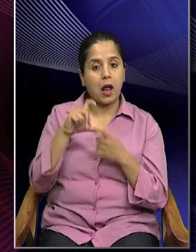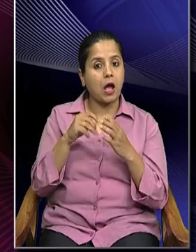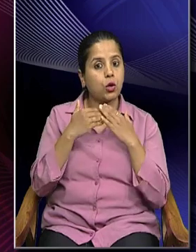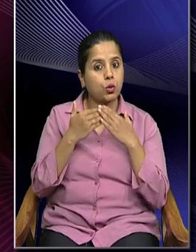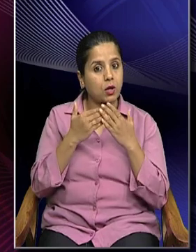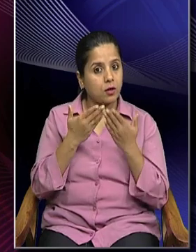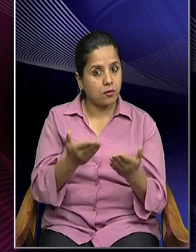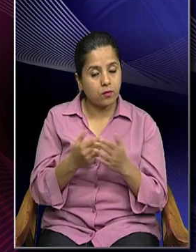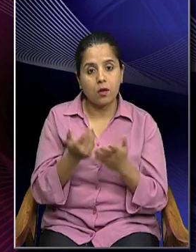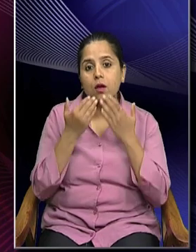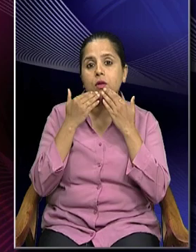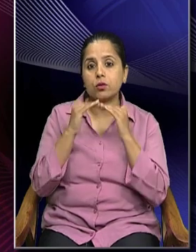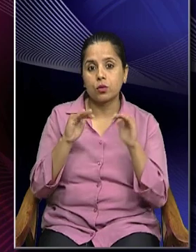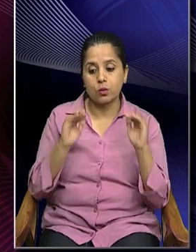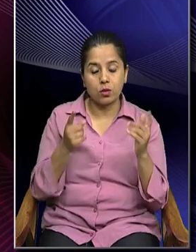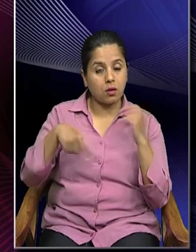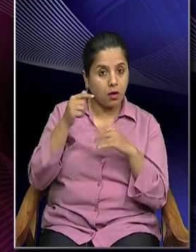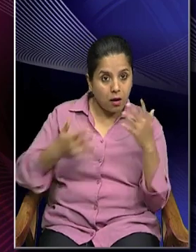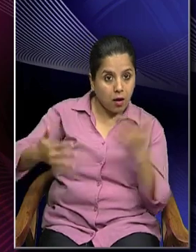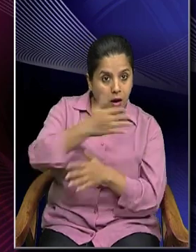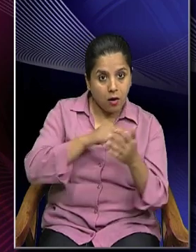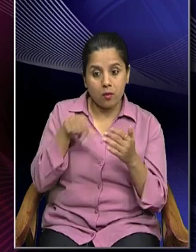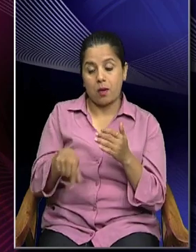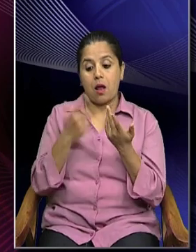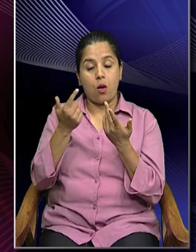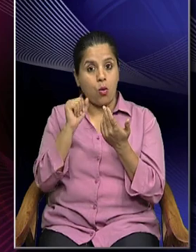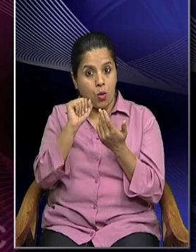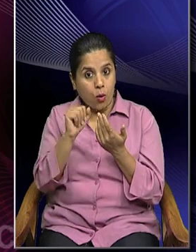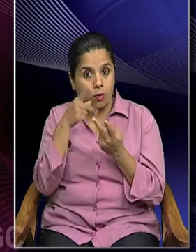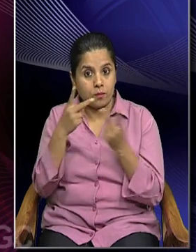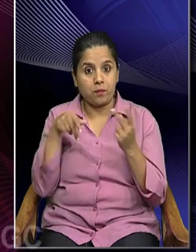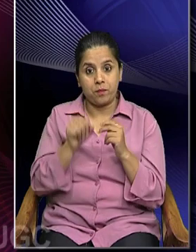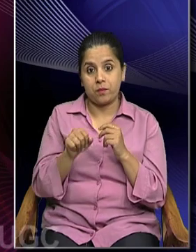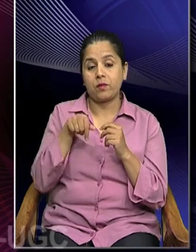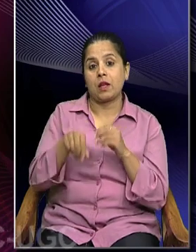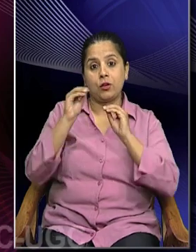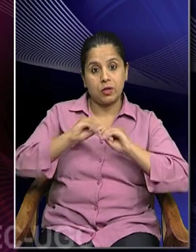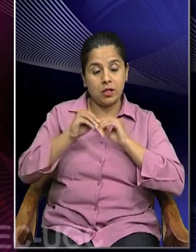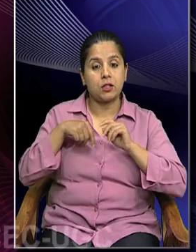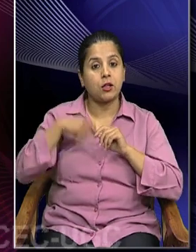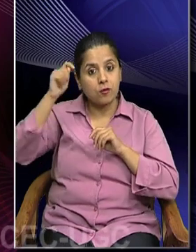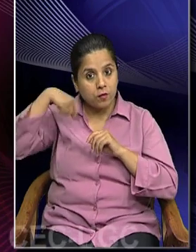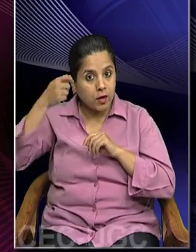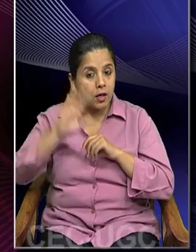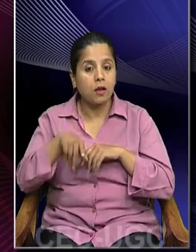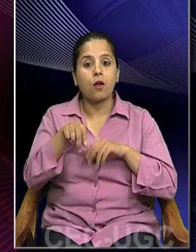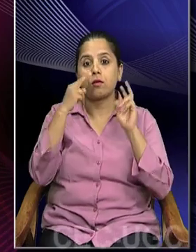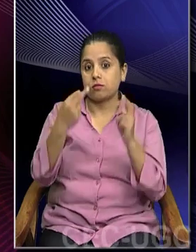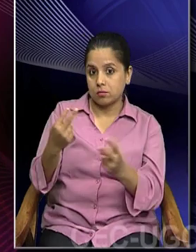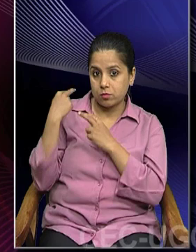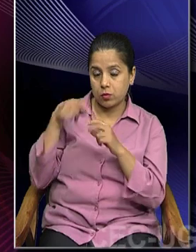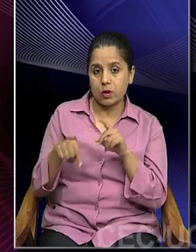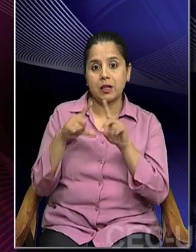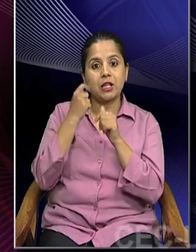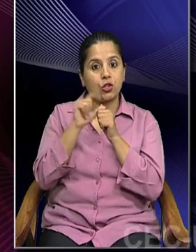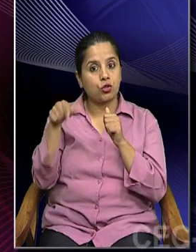education, the students compile the lesson plans, teaching videos and the reflections in a